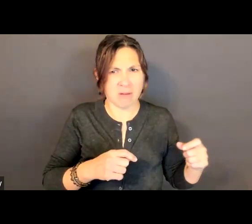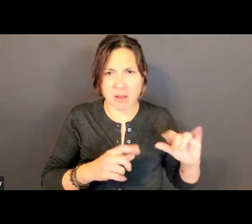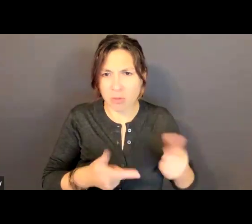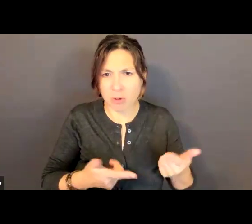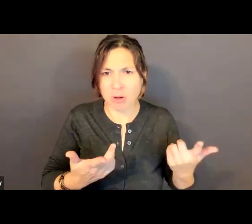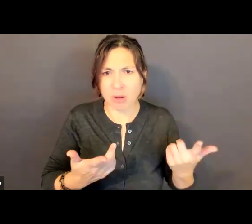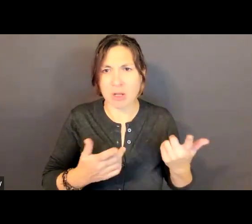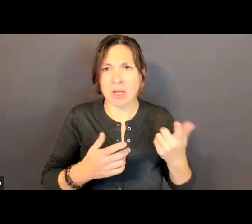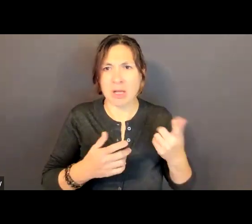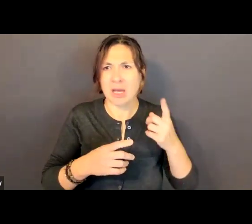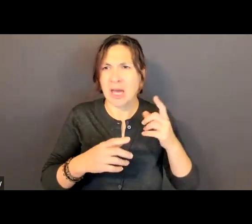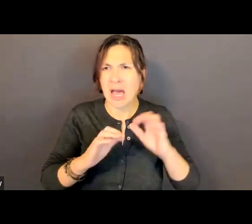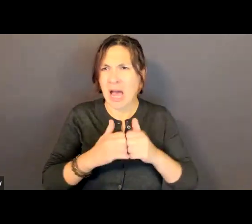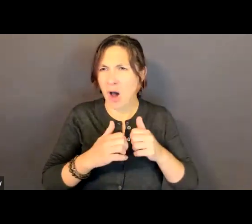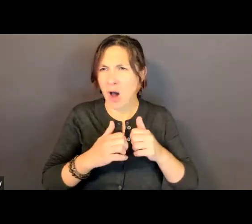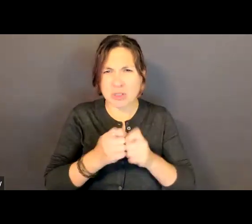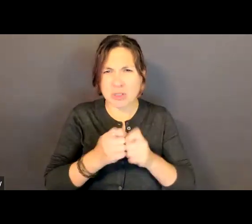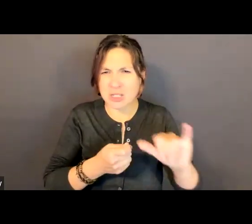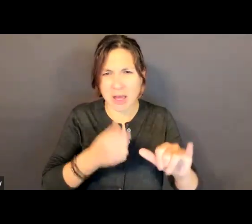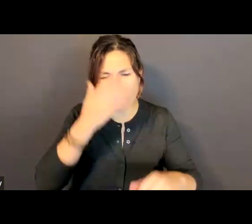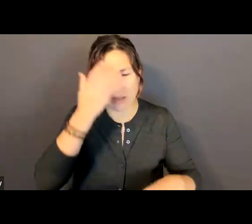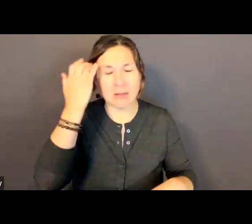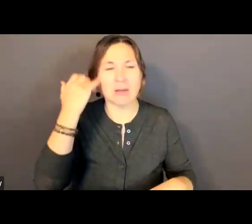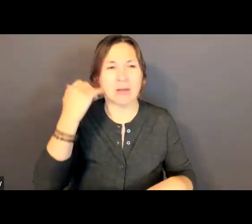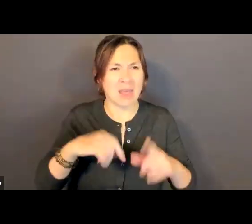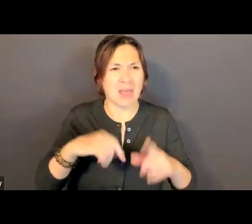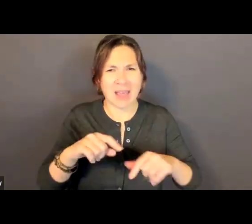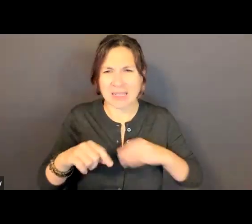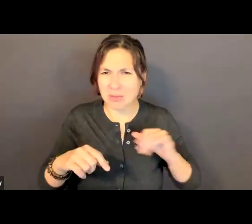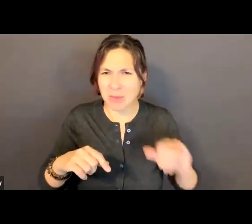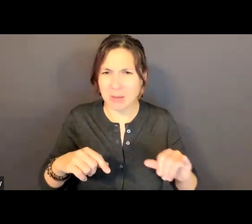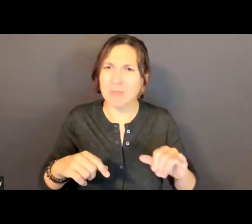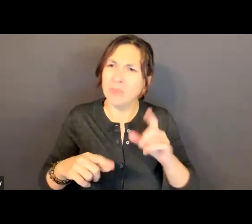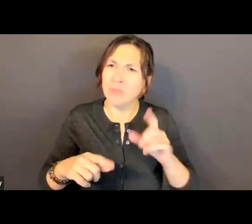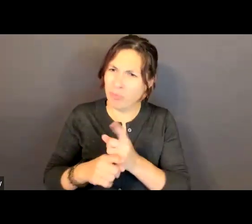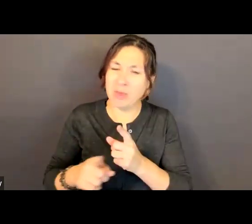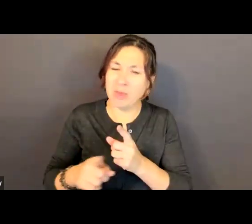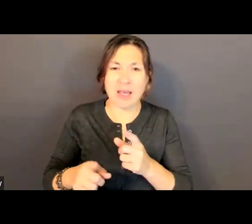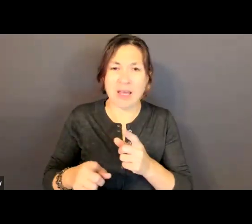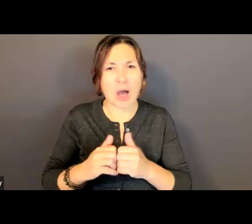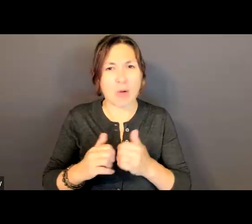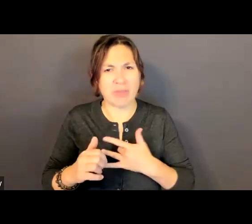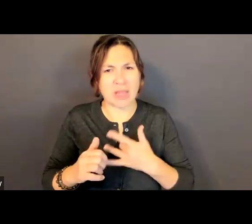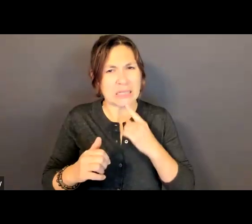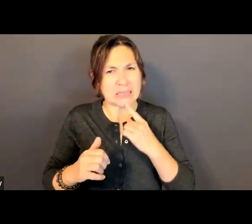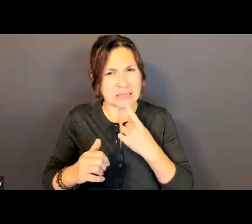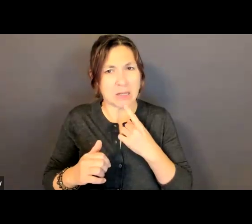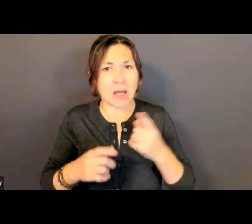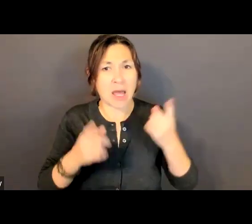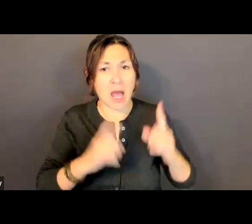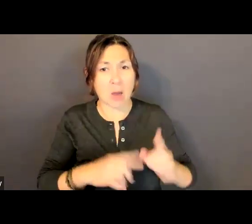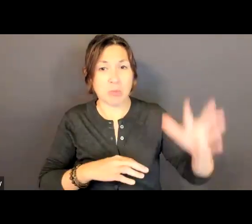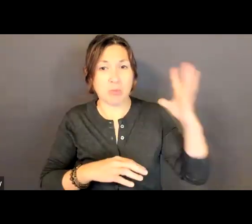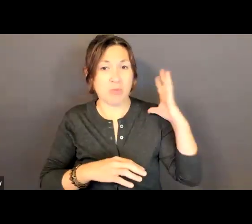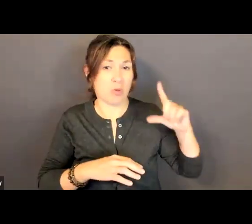to happen. They are unacceptable. So we have to feel the urgency that we were acting on from 2010 to